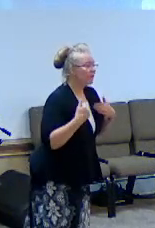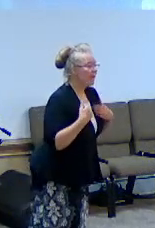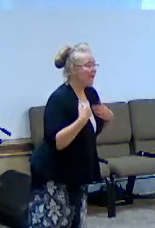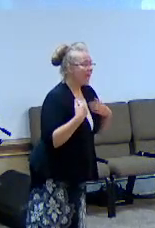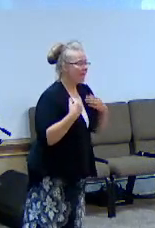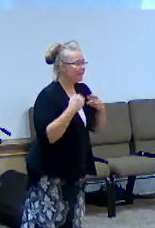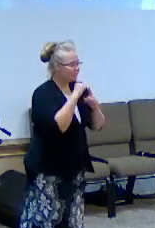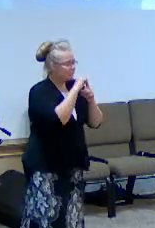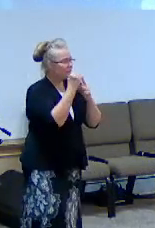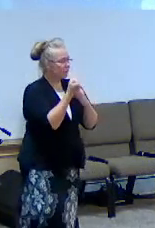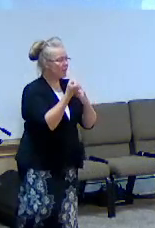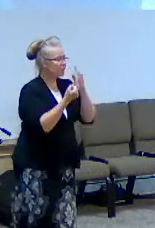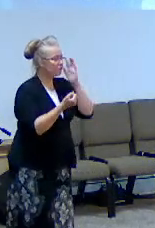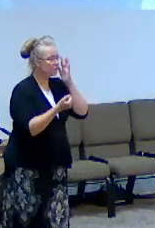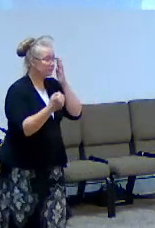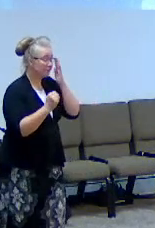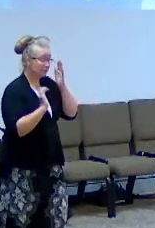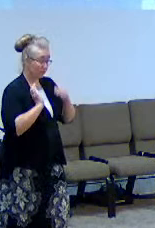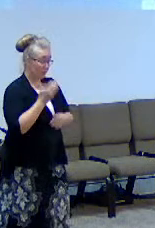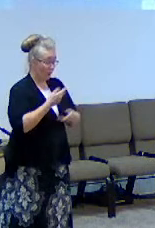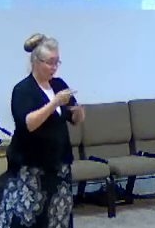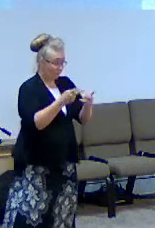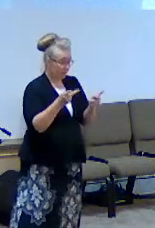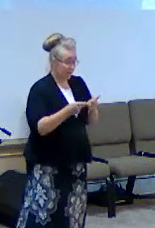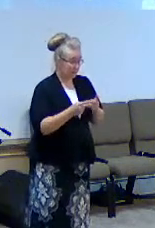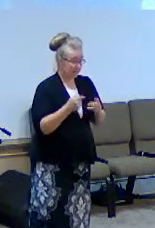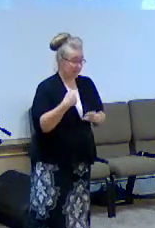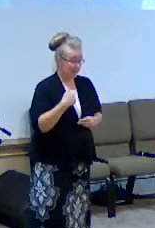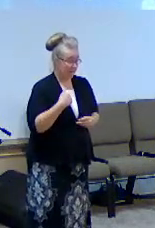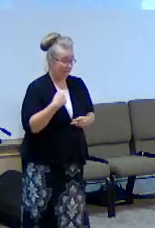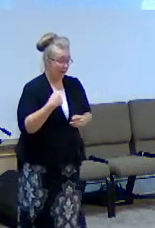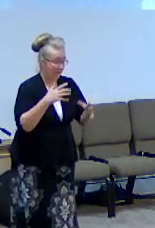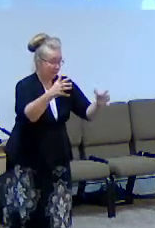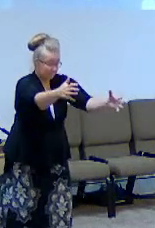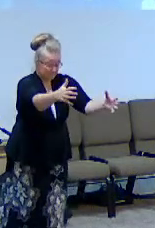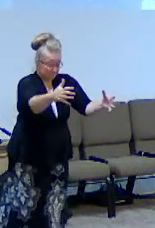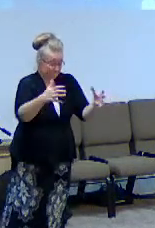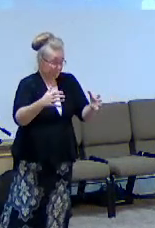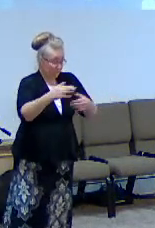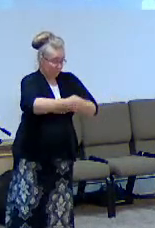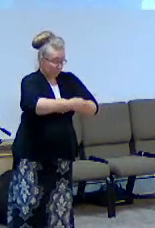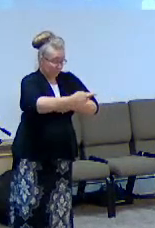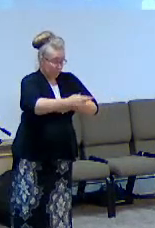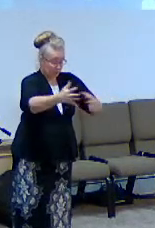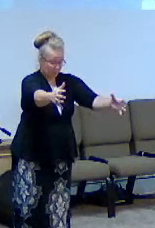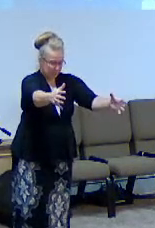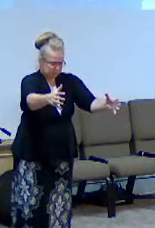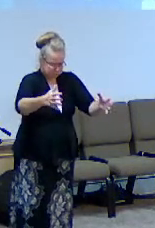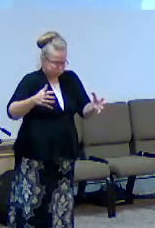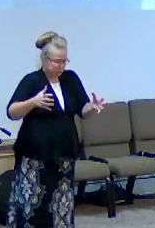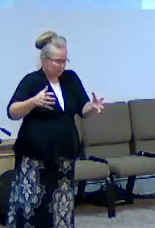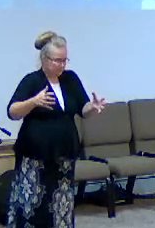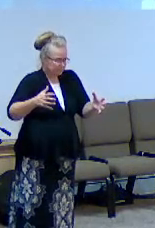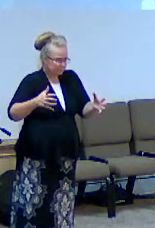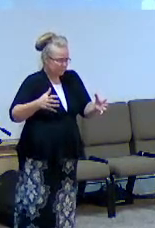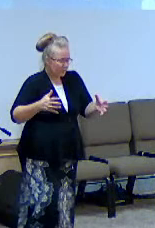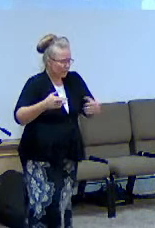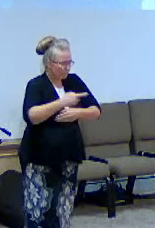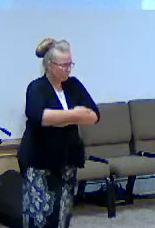we had a situation at our place, and I pulled back the fridge, and our fridge, amen,